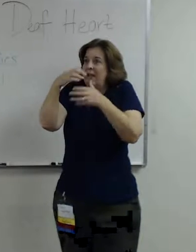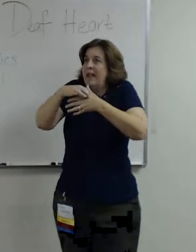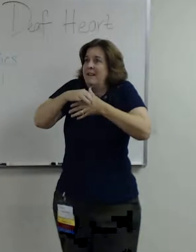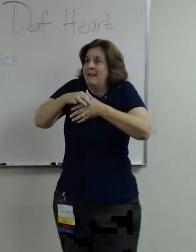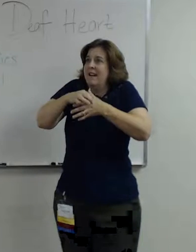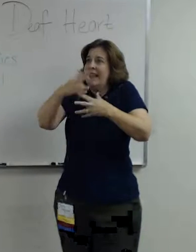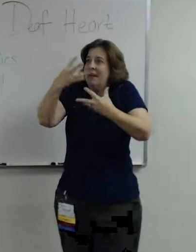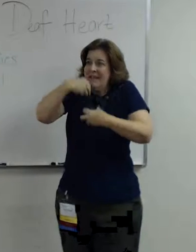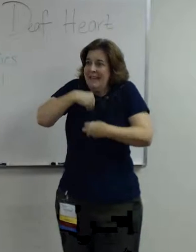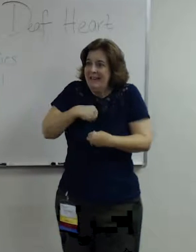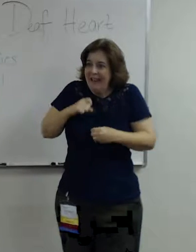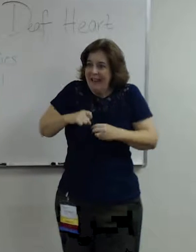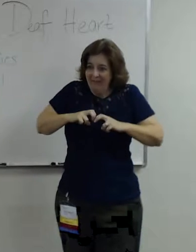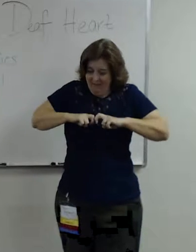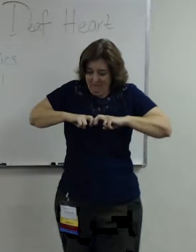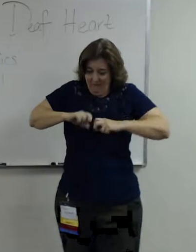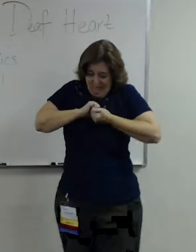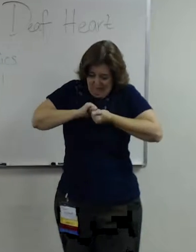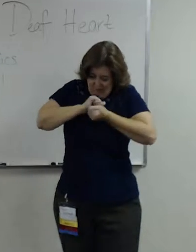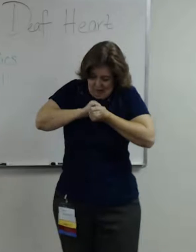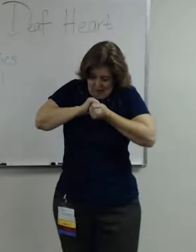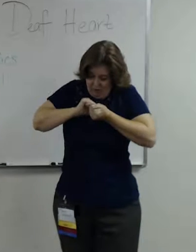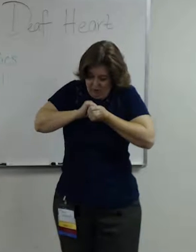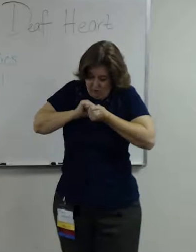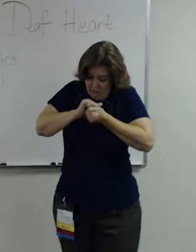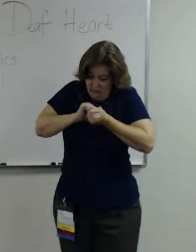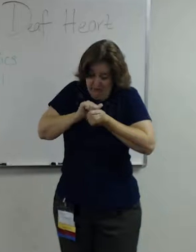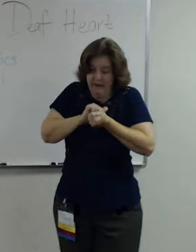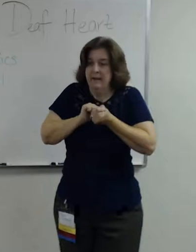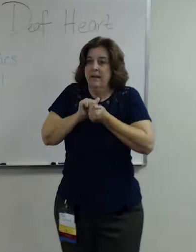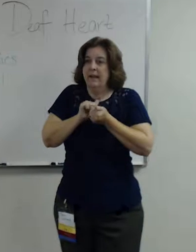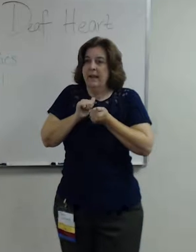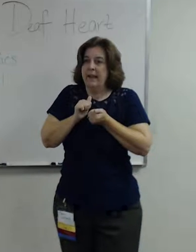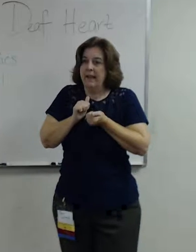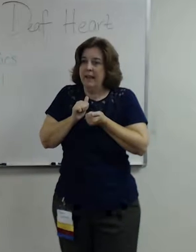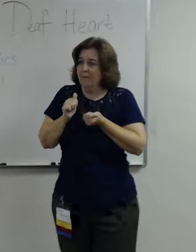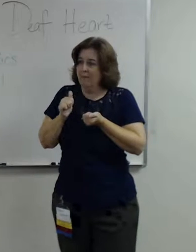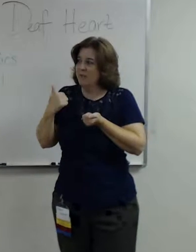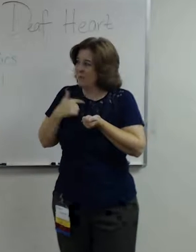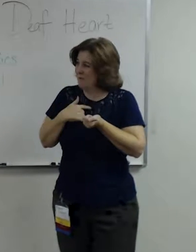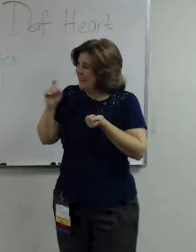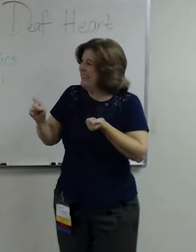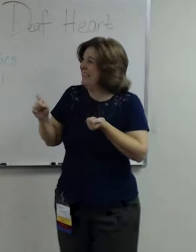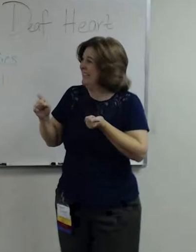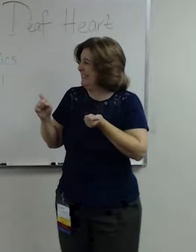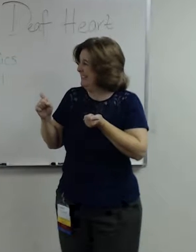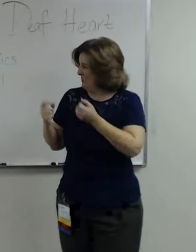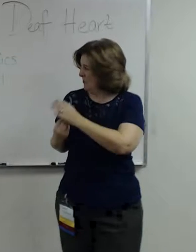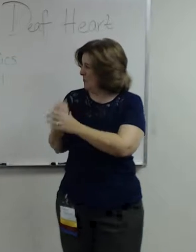they haven't gotten at me. They haven't worked through it. And so we need to grow